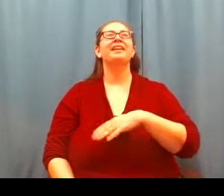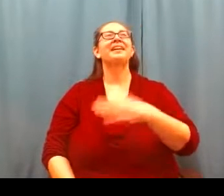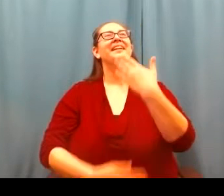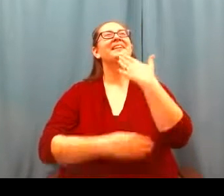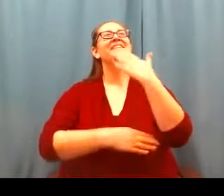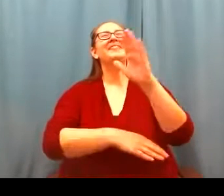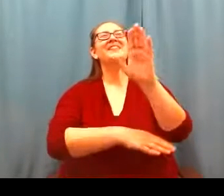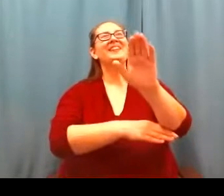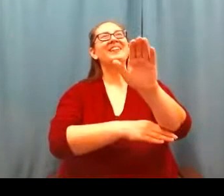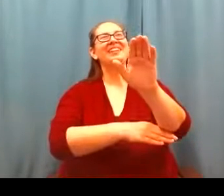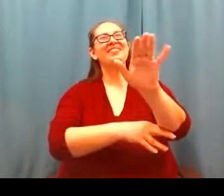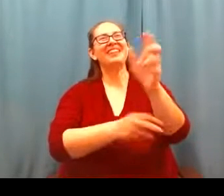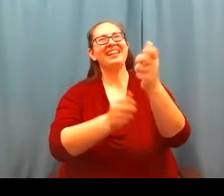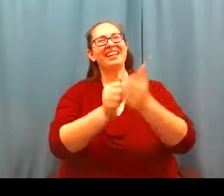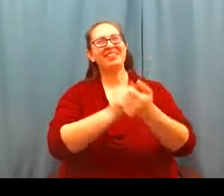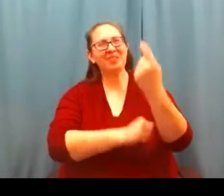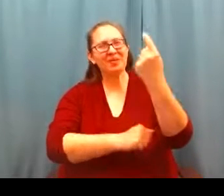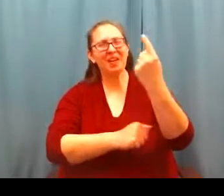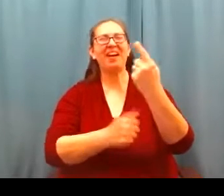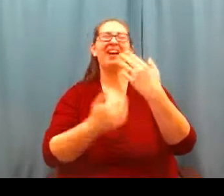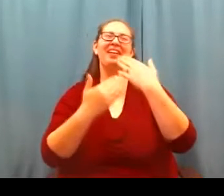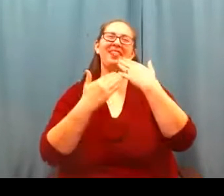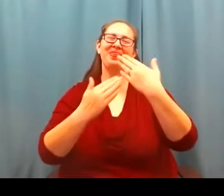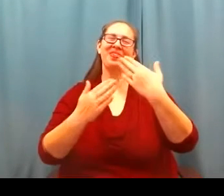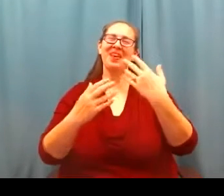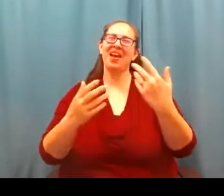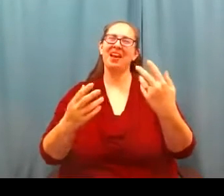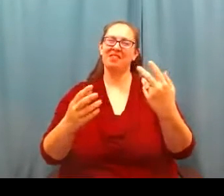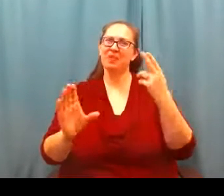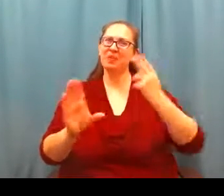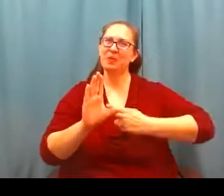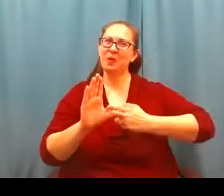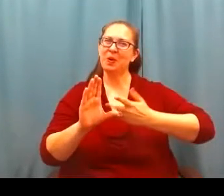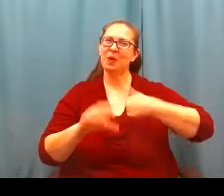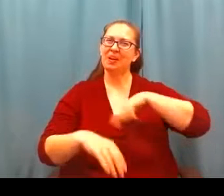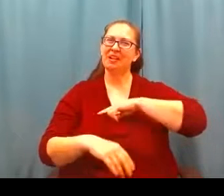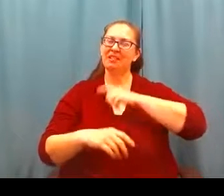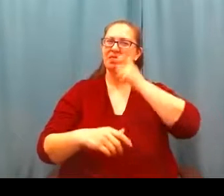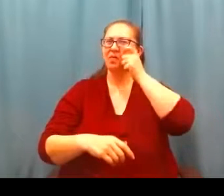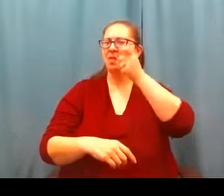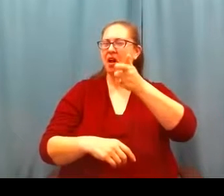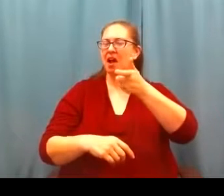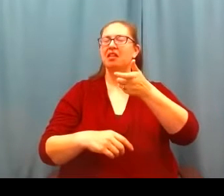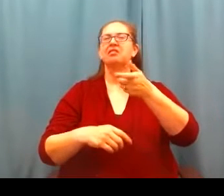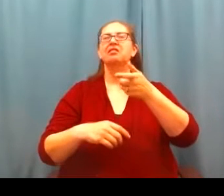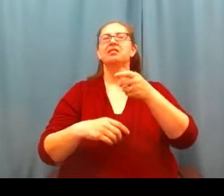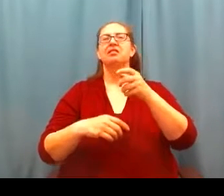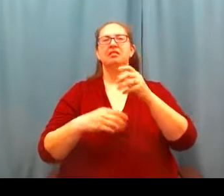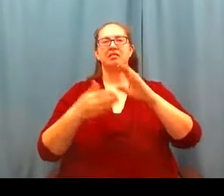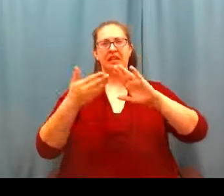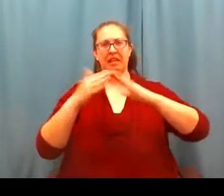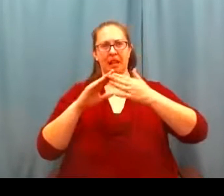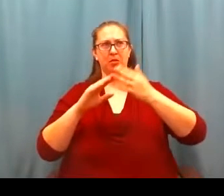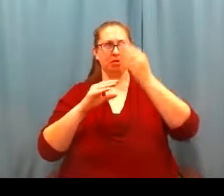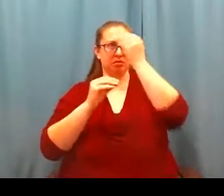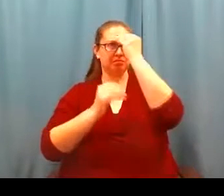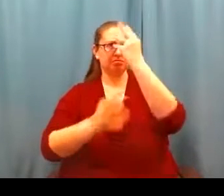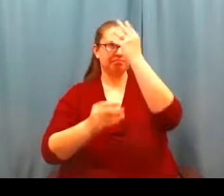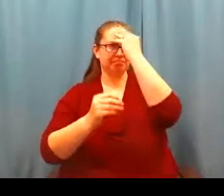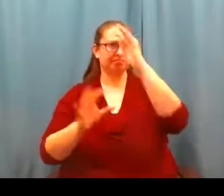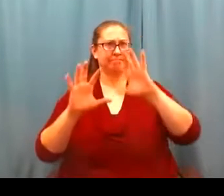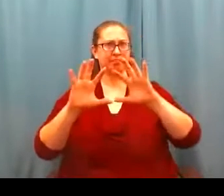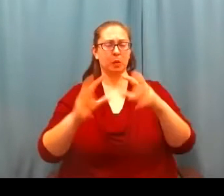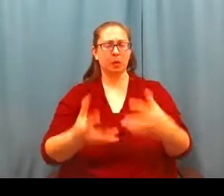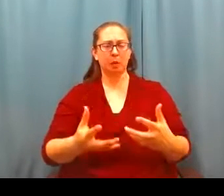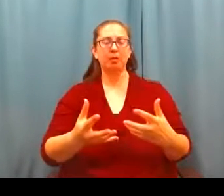Good evening, everyone. Thank you all for joining us tonight for the neighborhood update group. I think hopefully